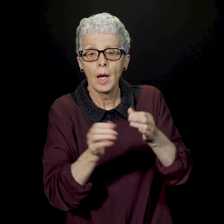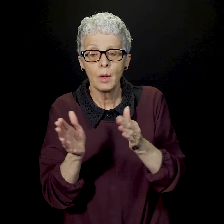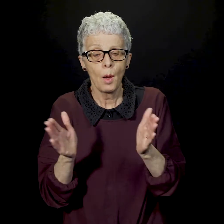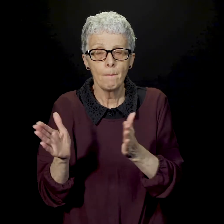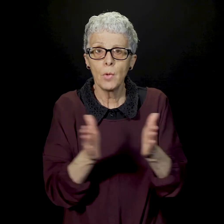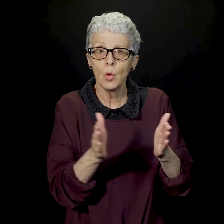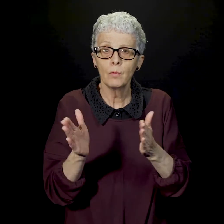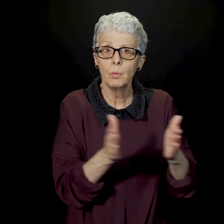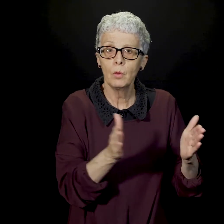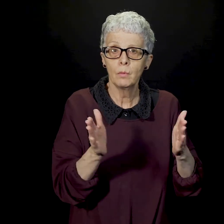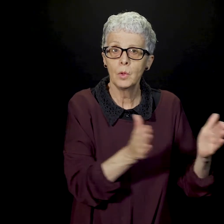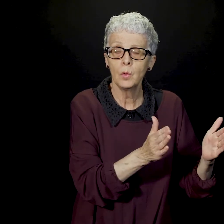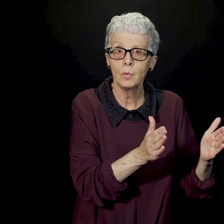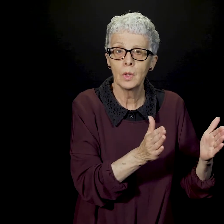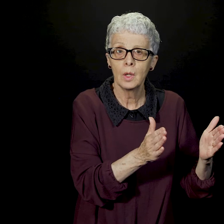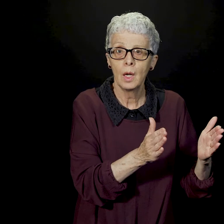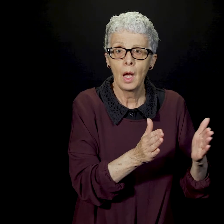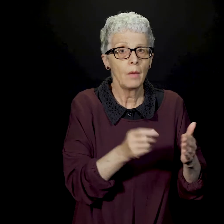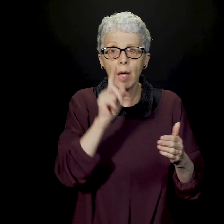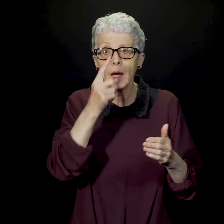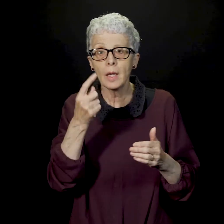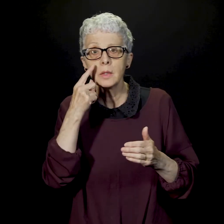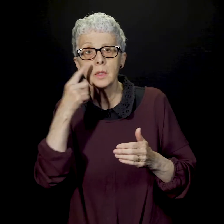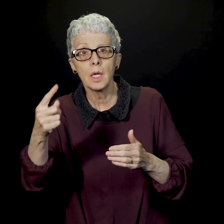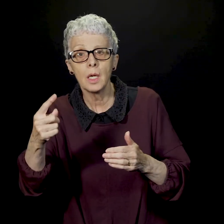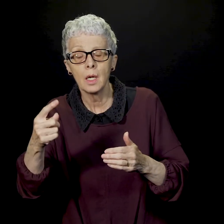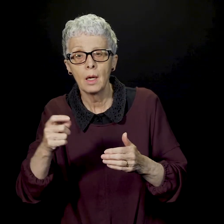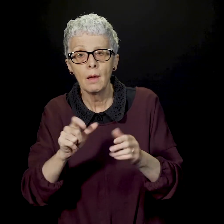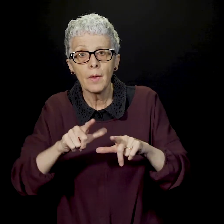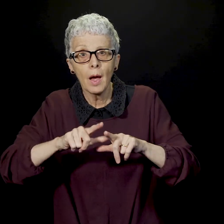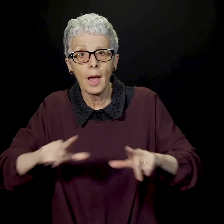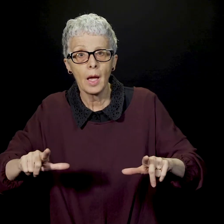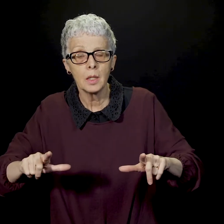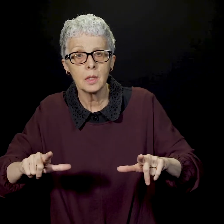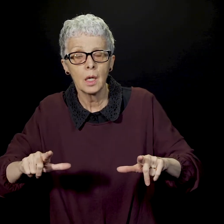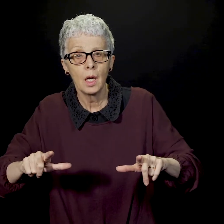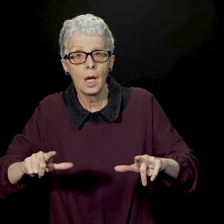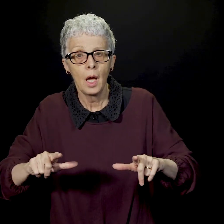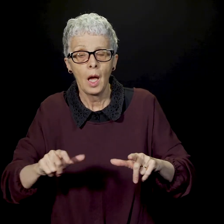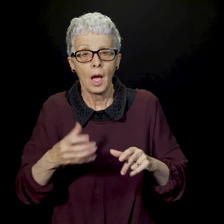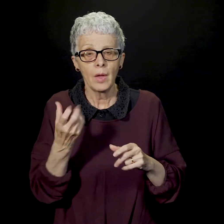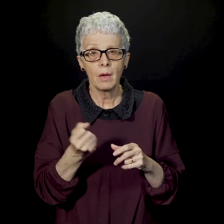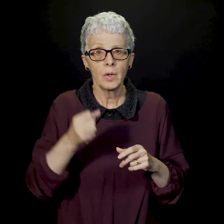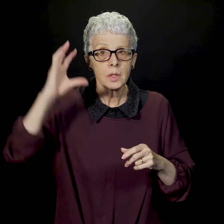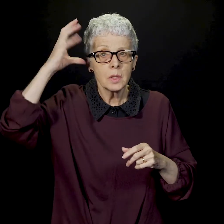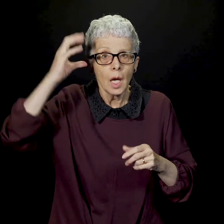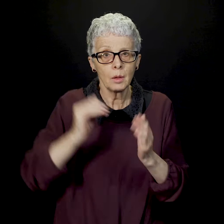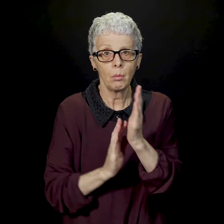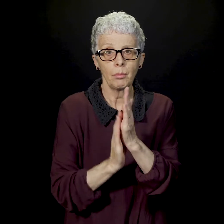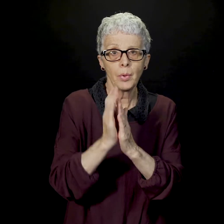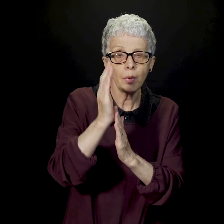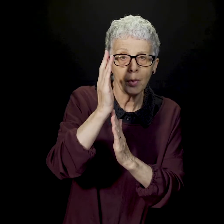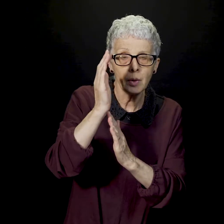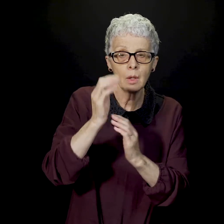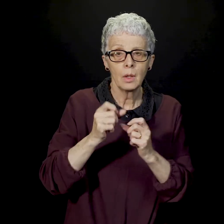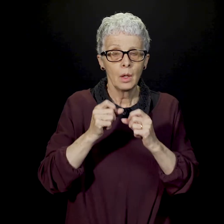you know, trying to find hope in anything, there were some birds circling around. And so they started talking and singing to the birds until in